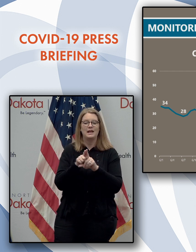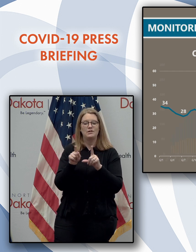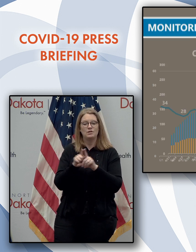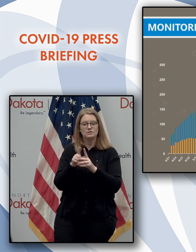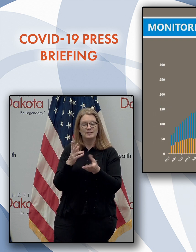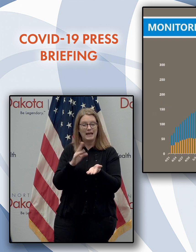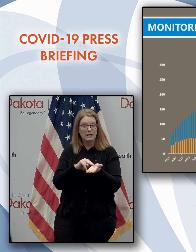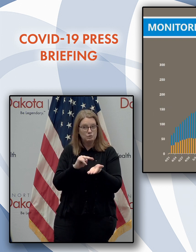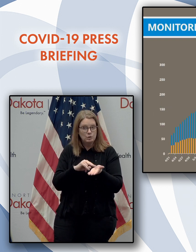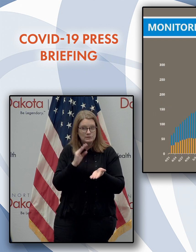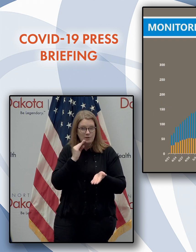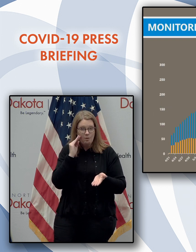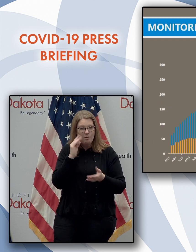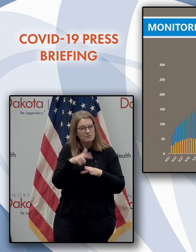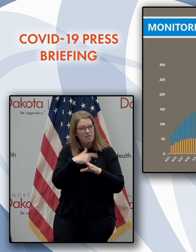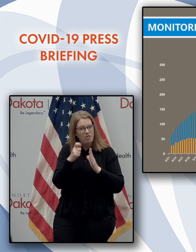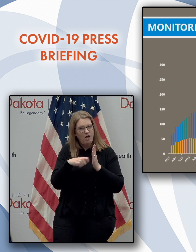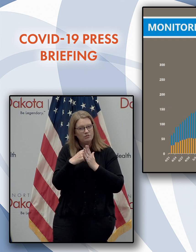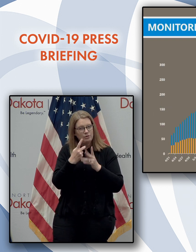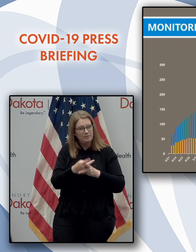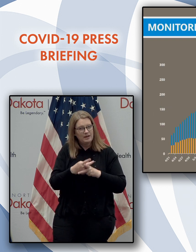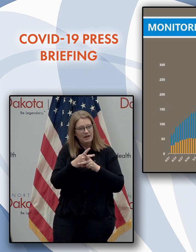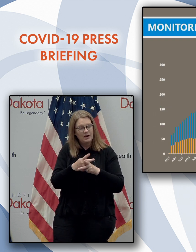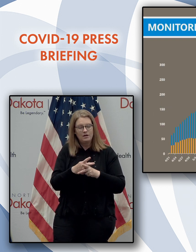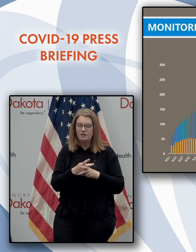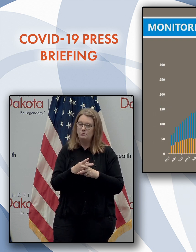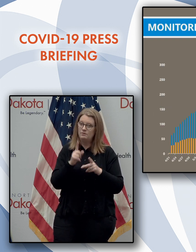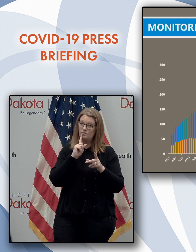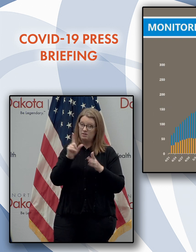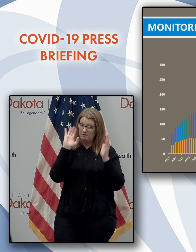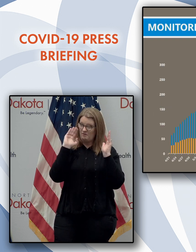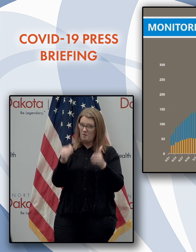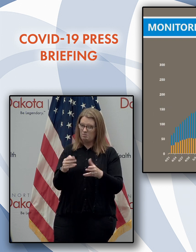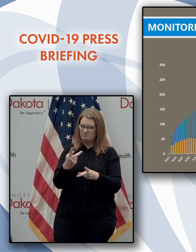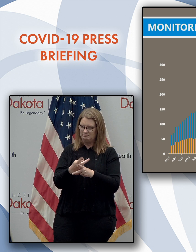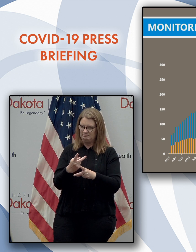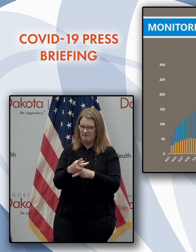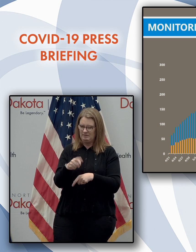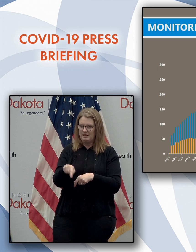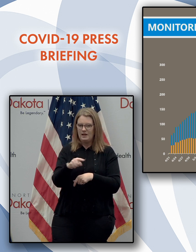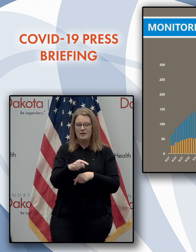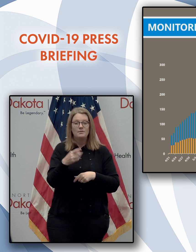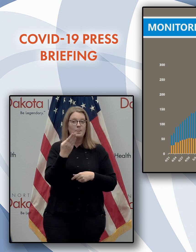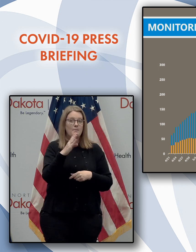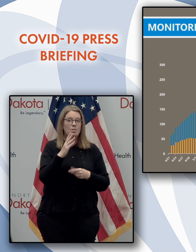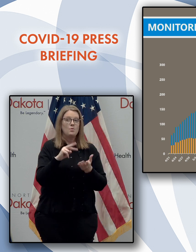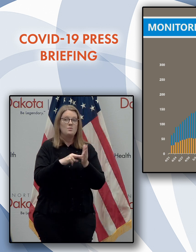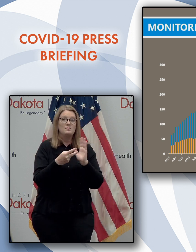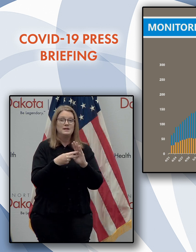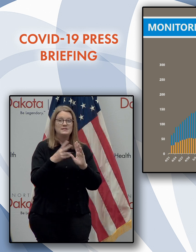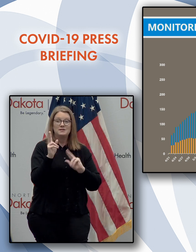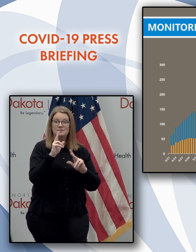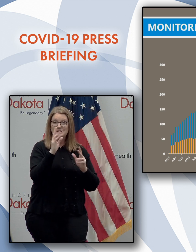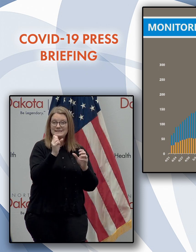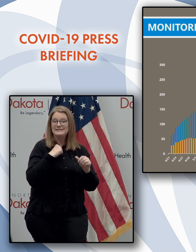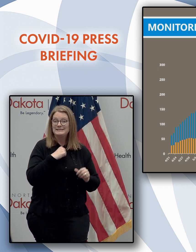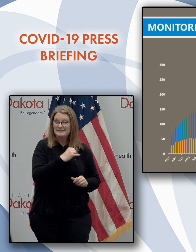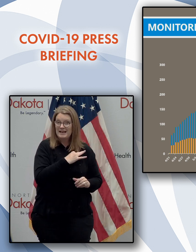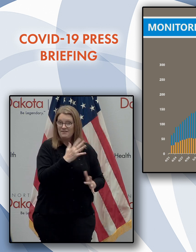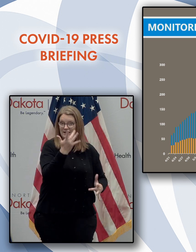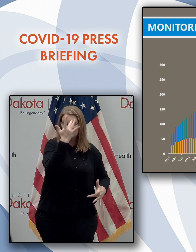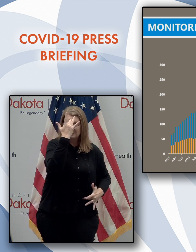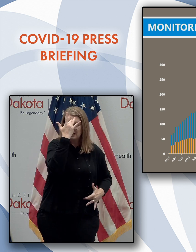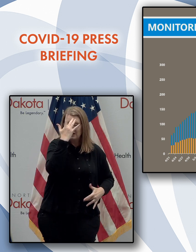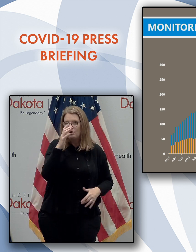care, which we've worked very hard to protect those individuals, this slide again, the blue is active staff, the orange